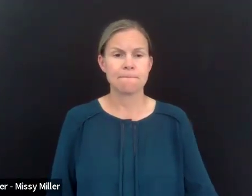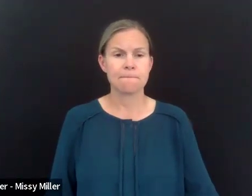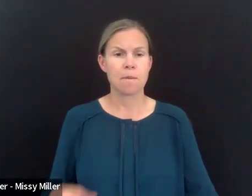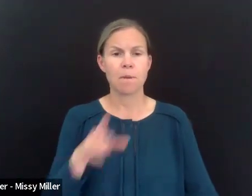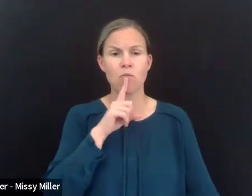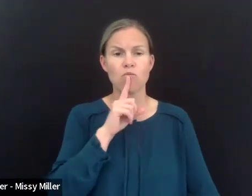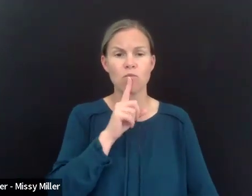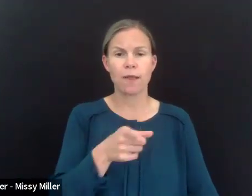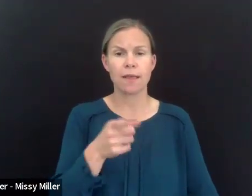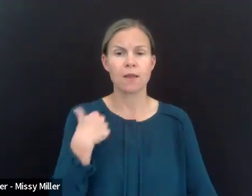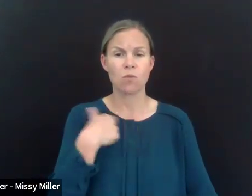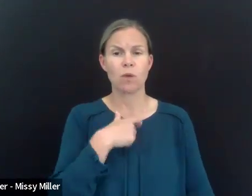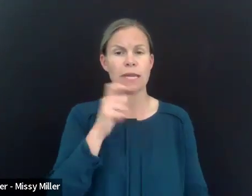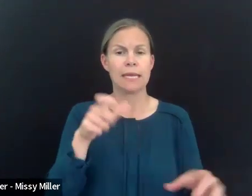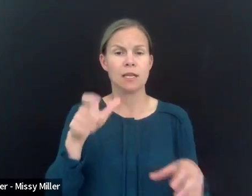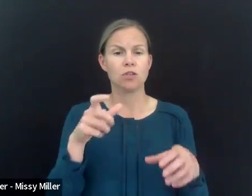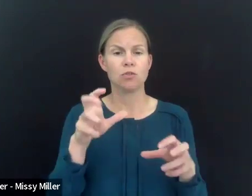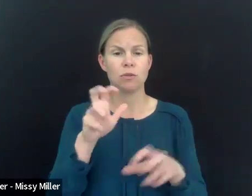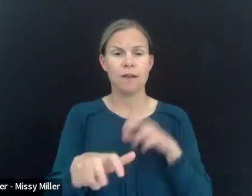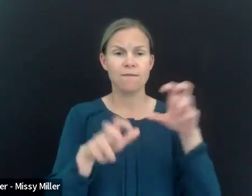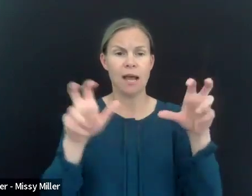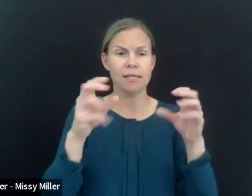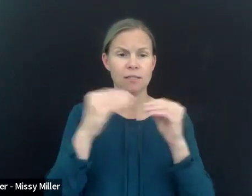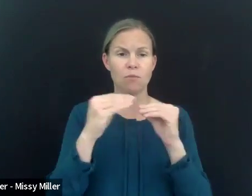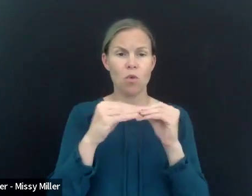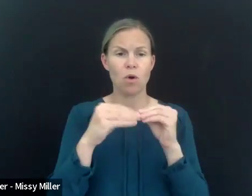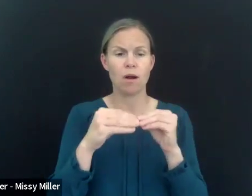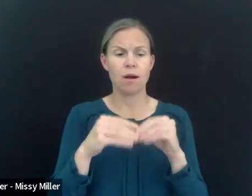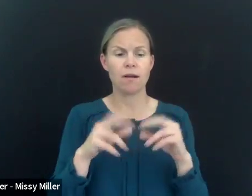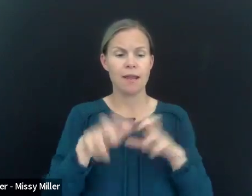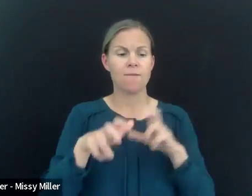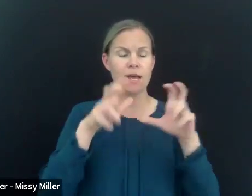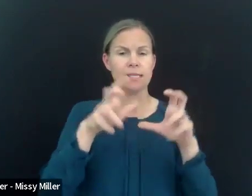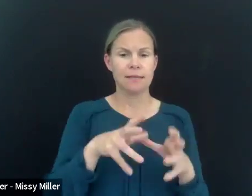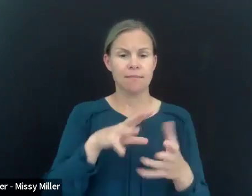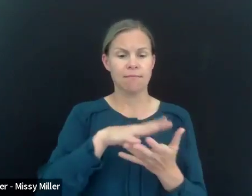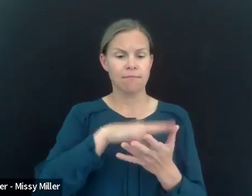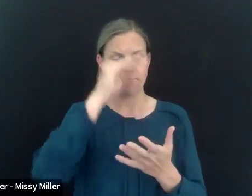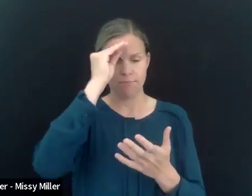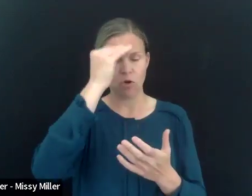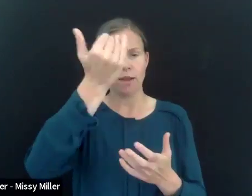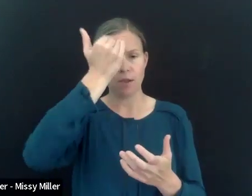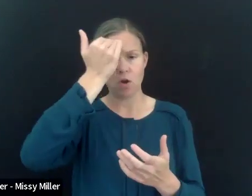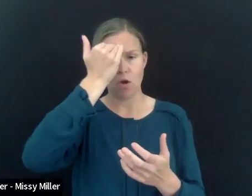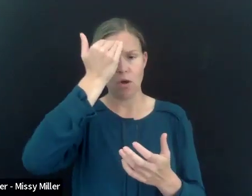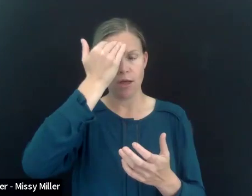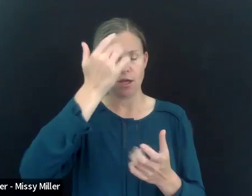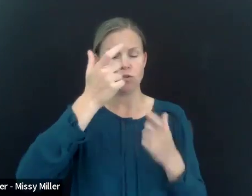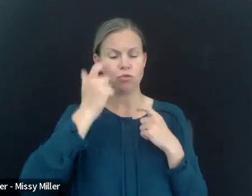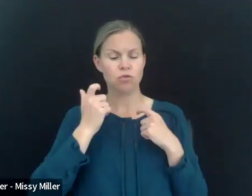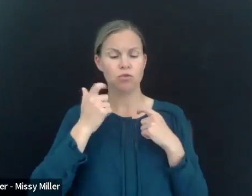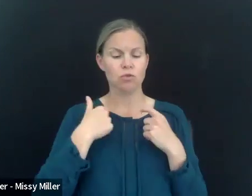is investing, again, because it's infrastructure, investing in taking the knowledge that we do have and translating